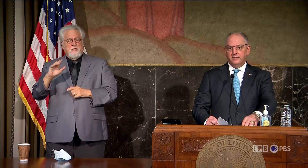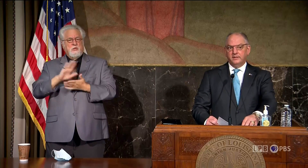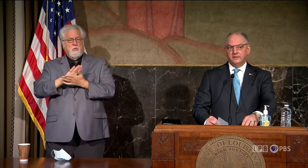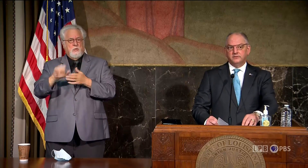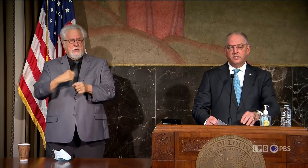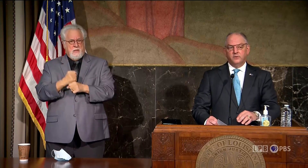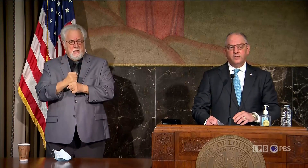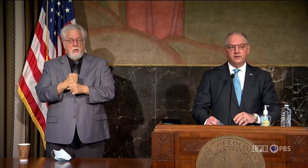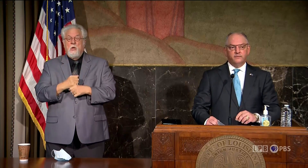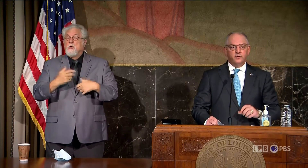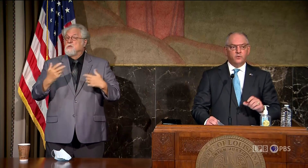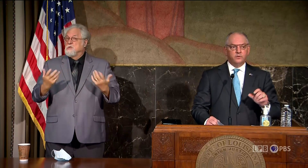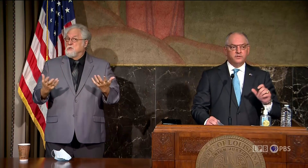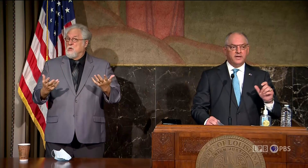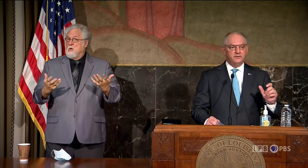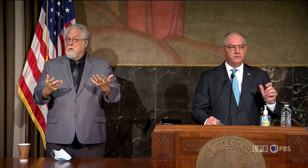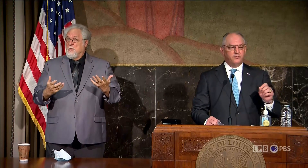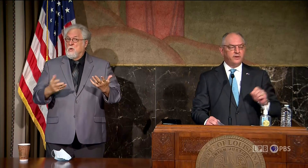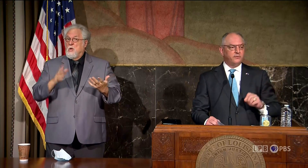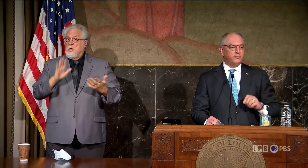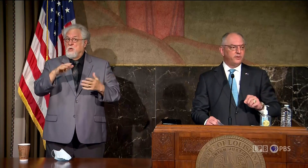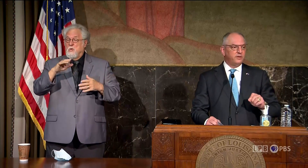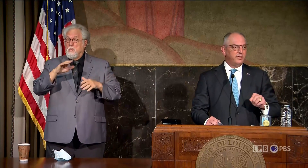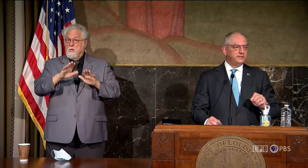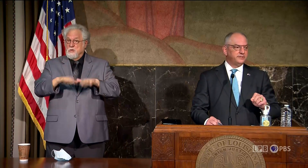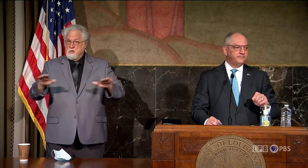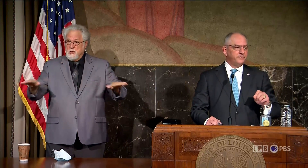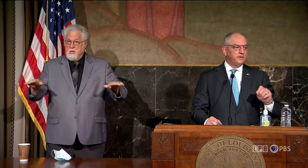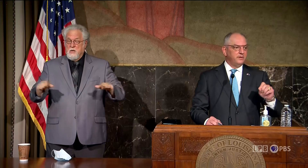year. So if your child is on free,